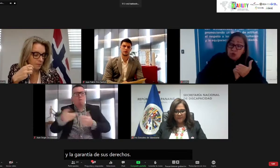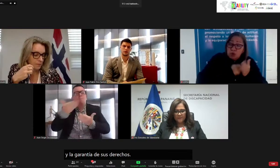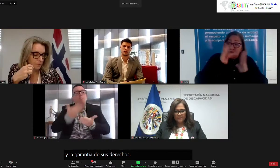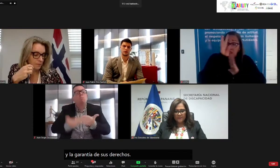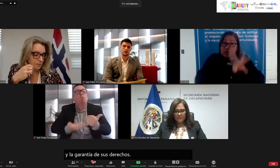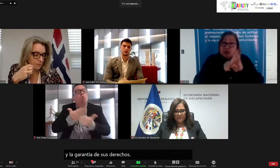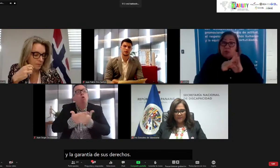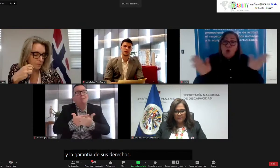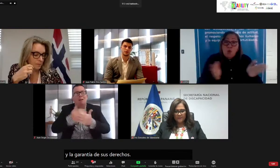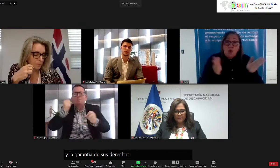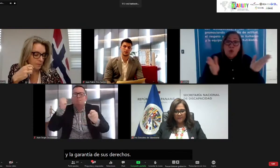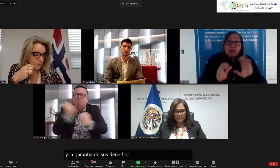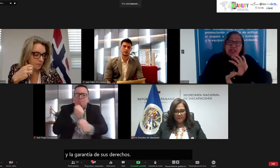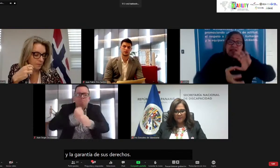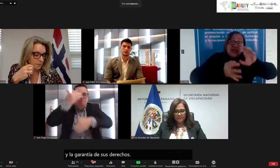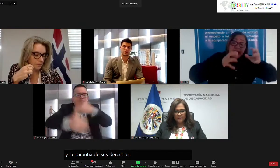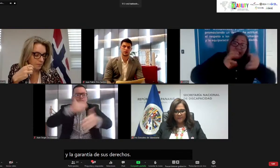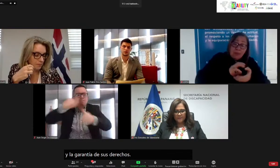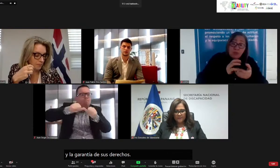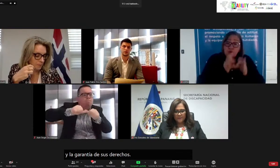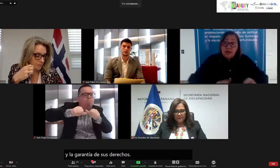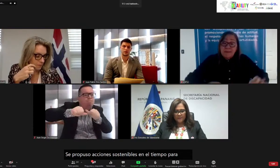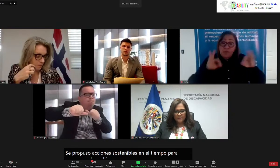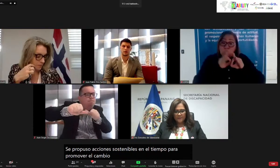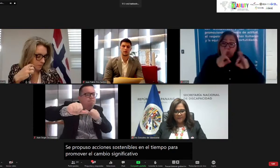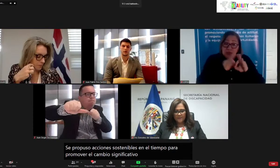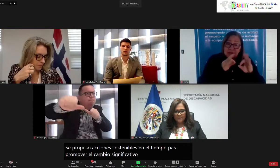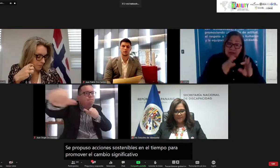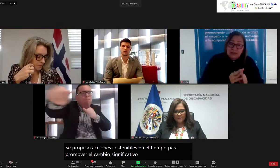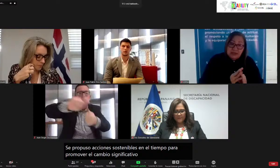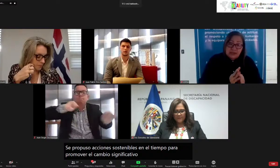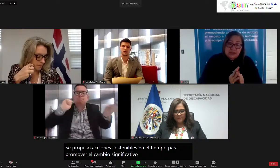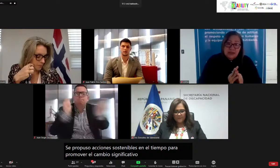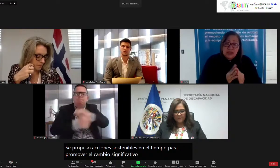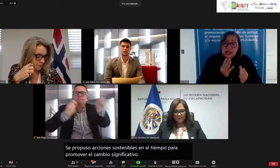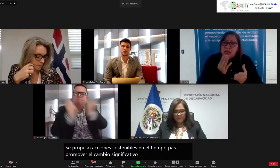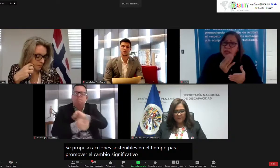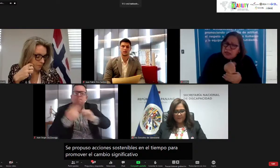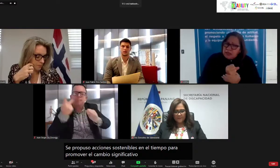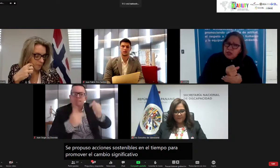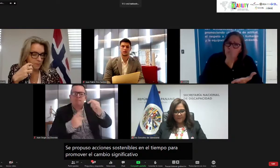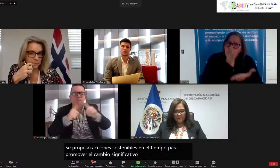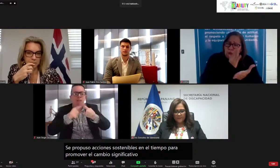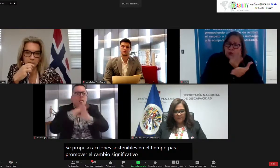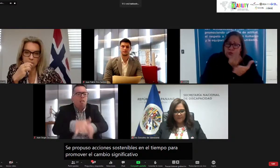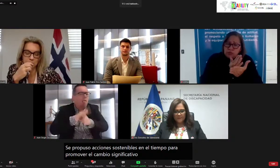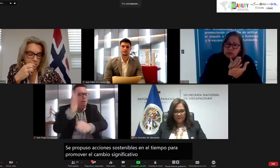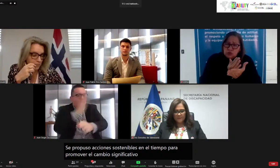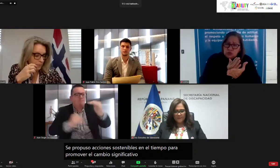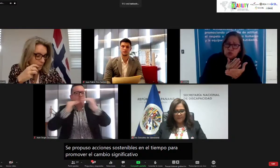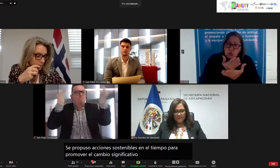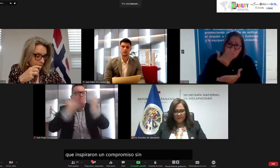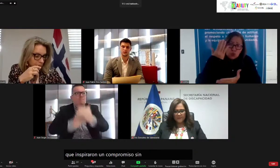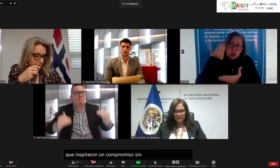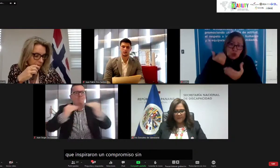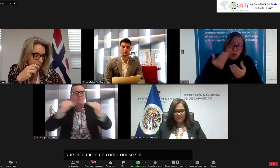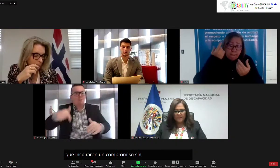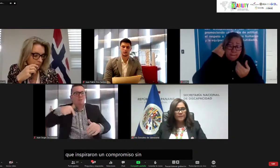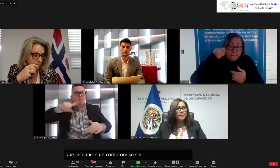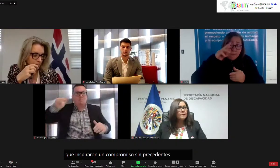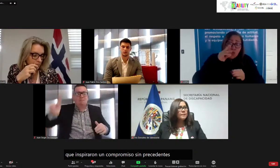we promoted actions in time to promote significant changes that inspire a